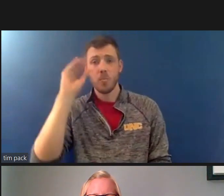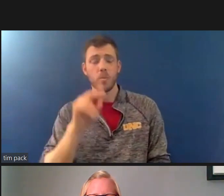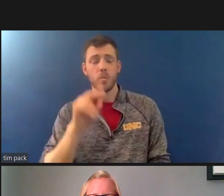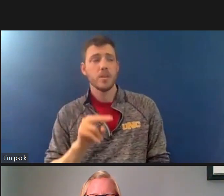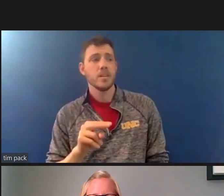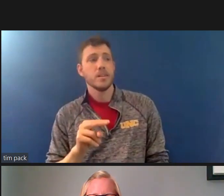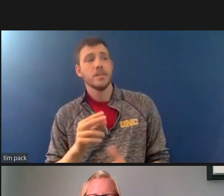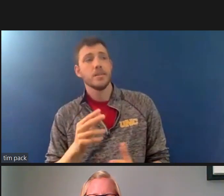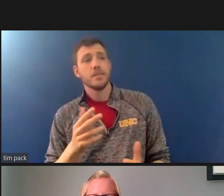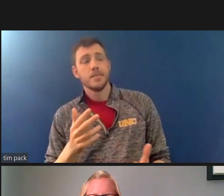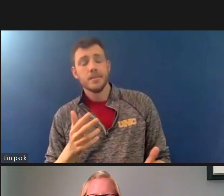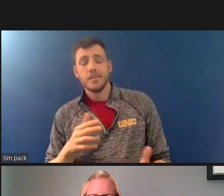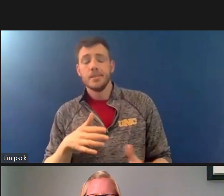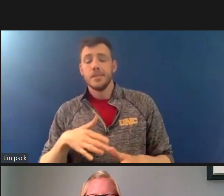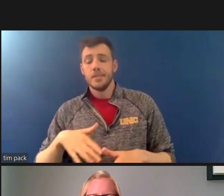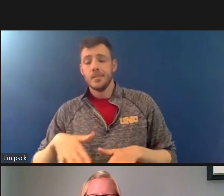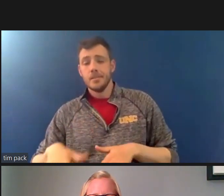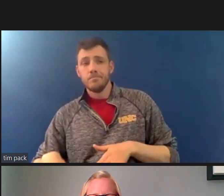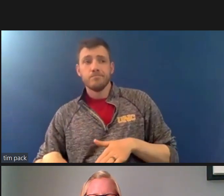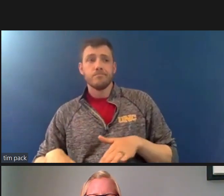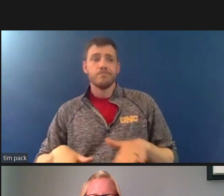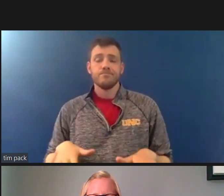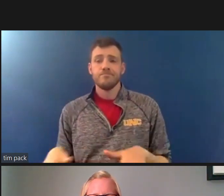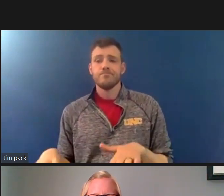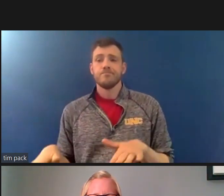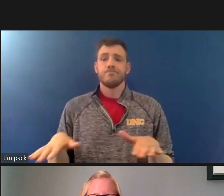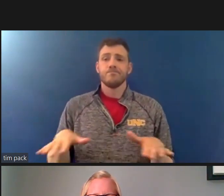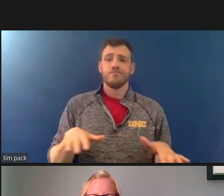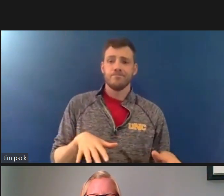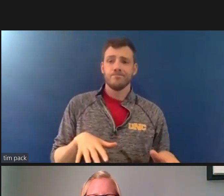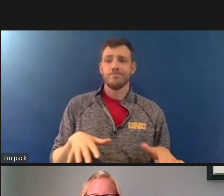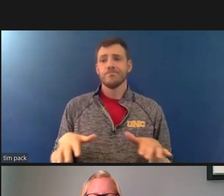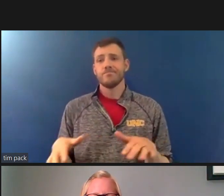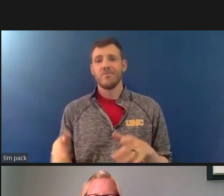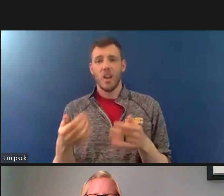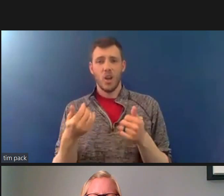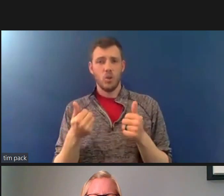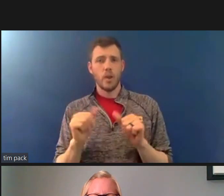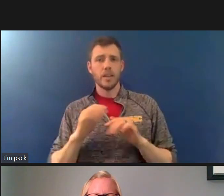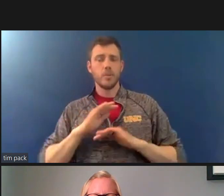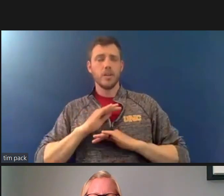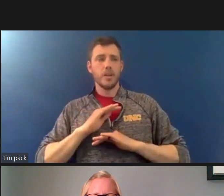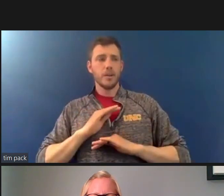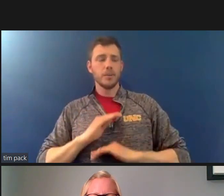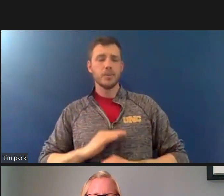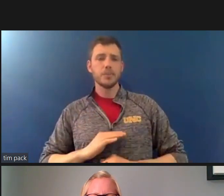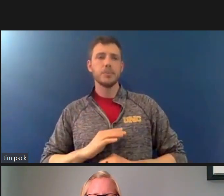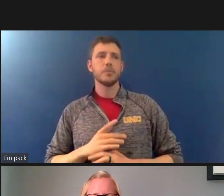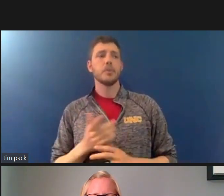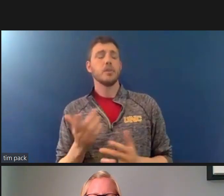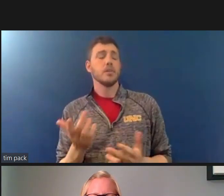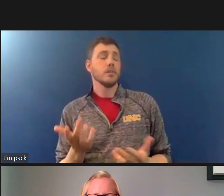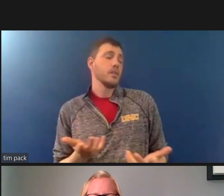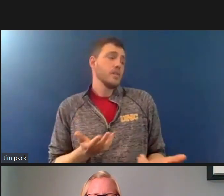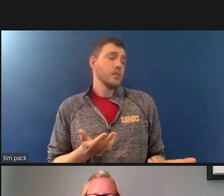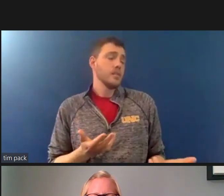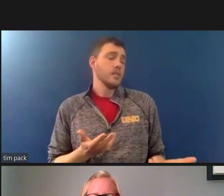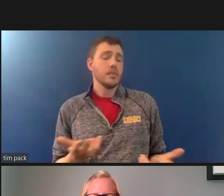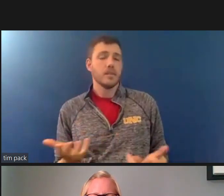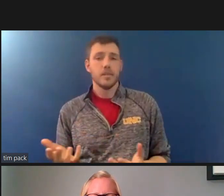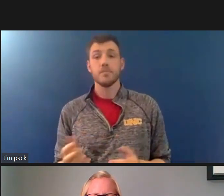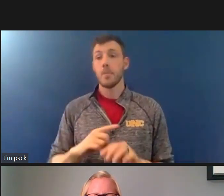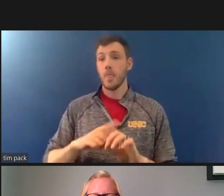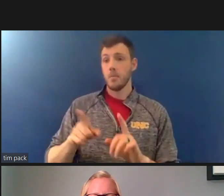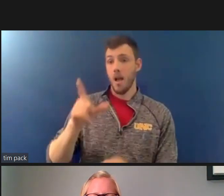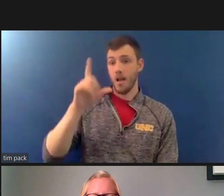as casually as possible toward the water. He tried to be offhand and not too obviously uninterested, but the fat boy hurried after